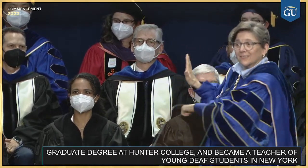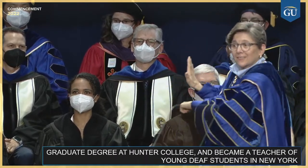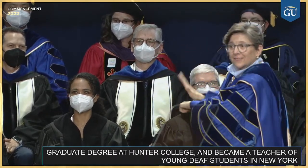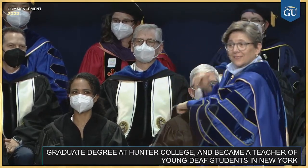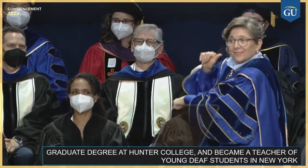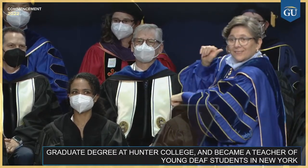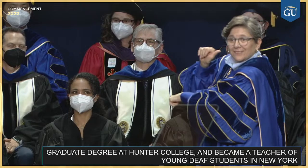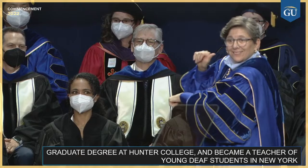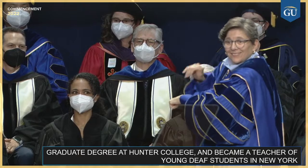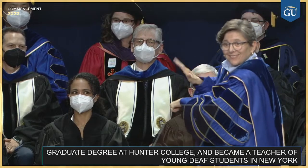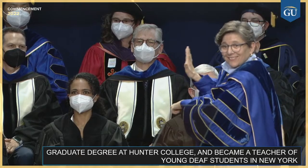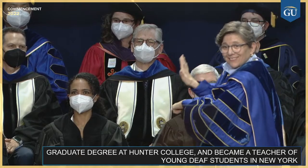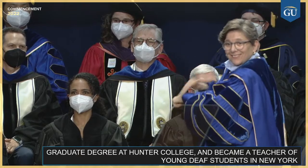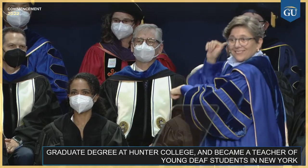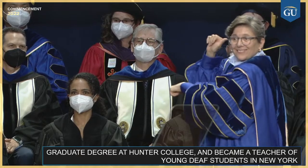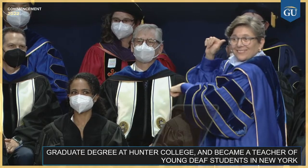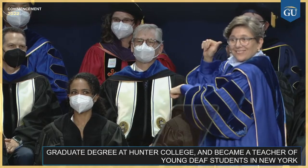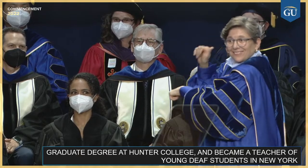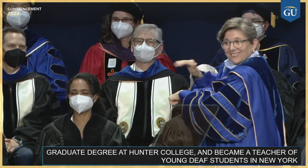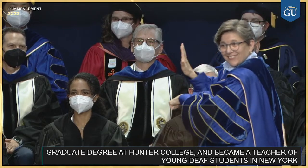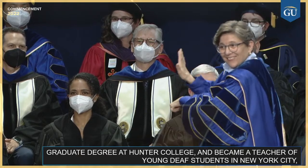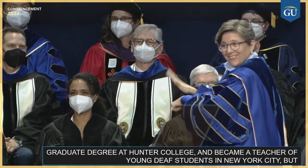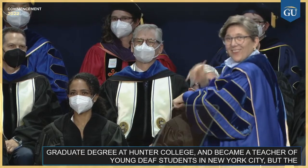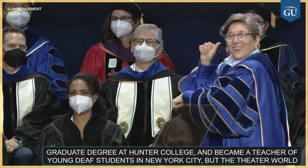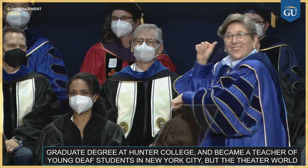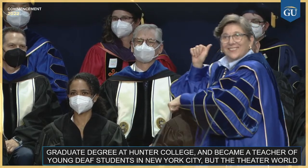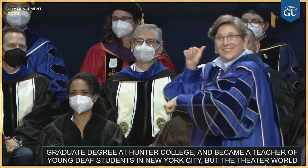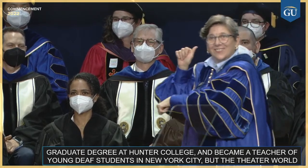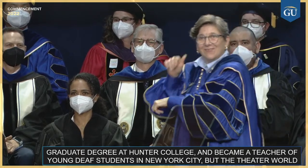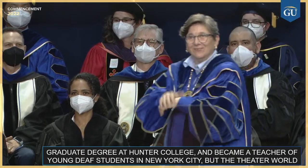theater world beckoned time and time again.